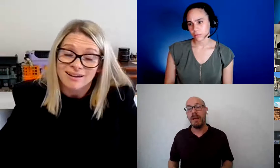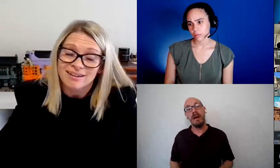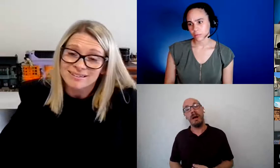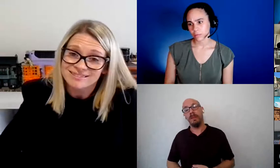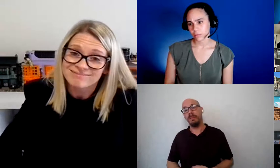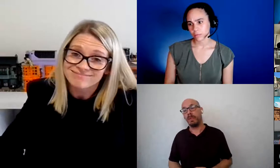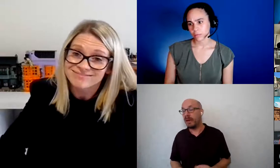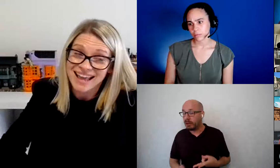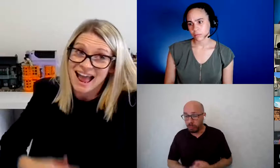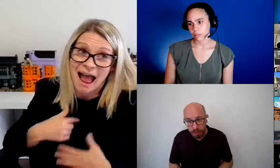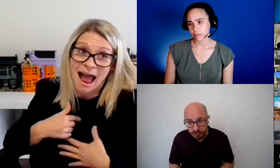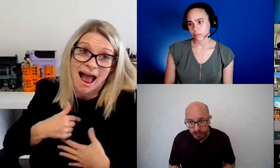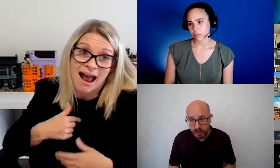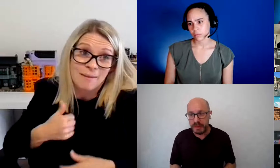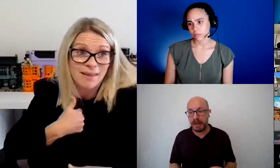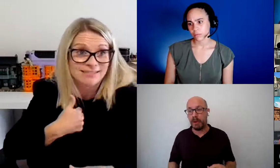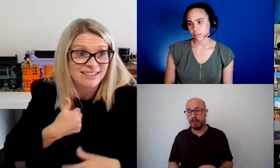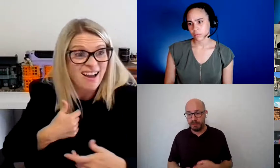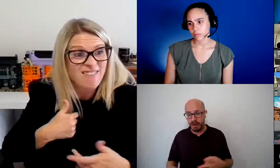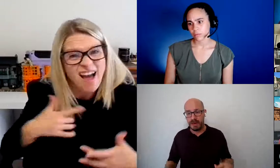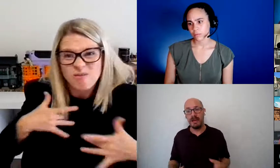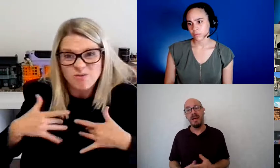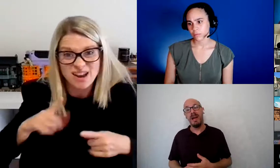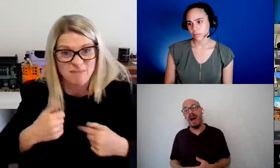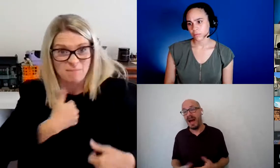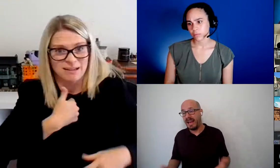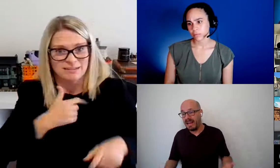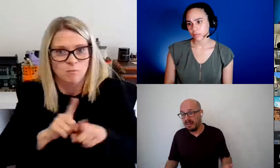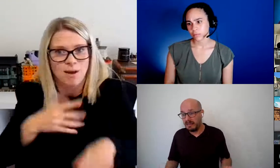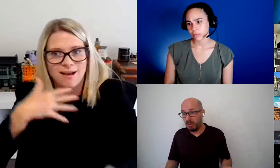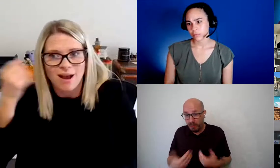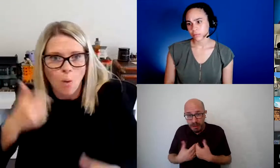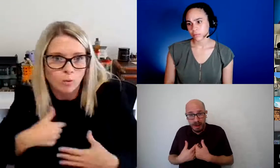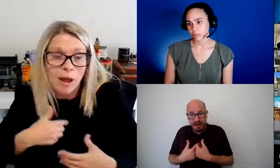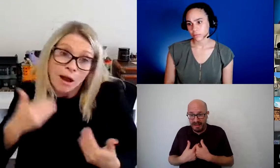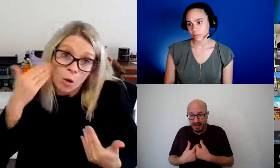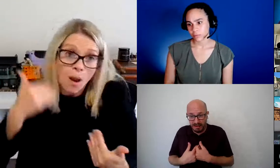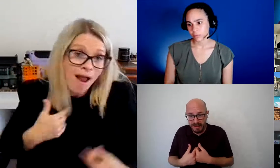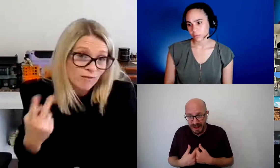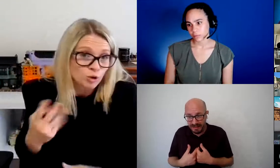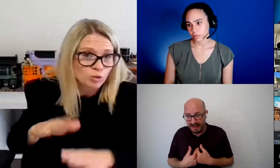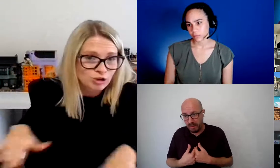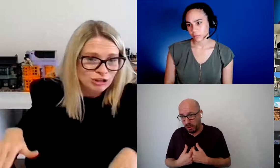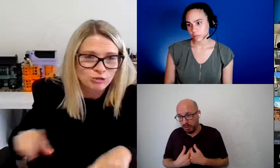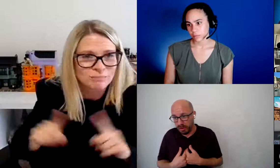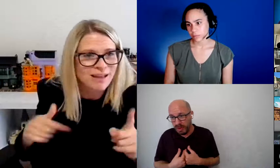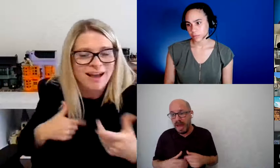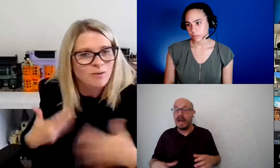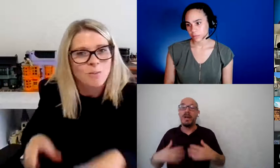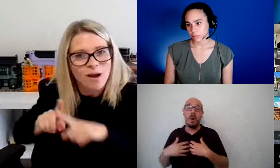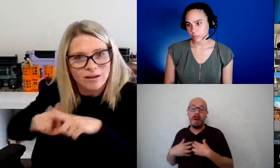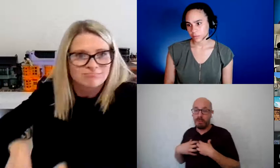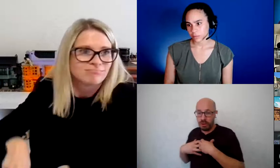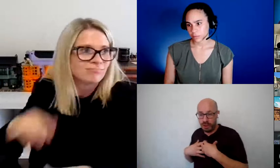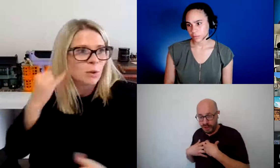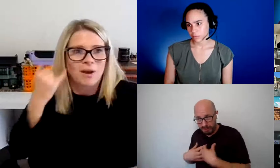or any groups that are provided. I worry about myself as I get older. And I know I'm fortunate